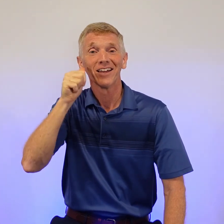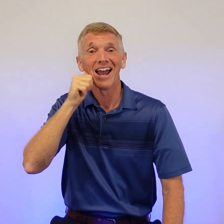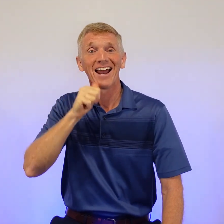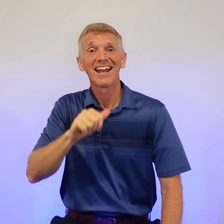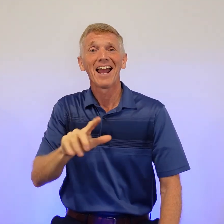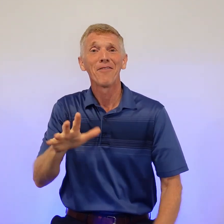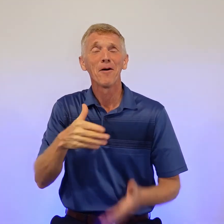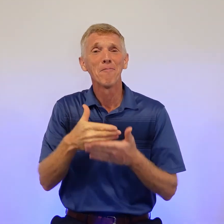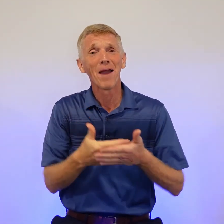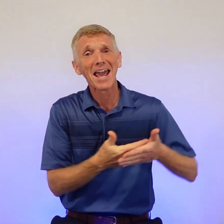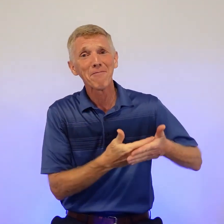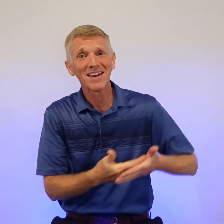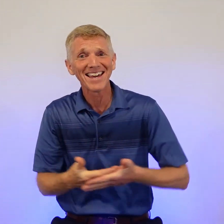Okay, and the baby